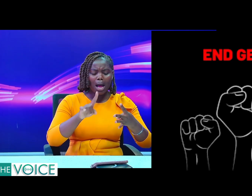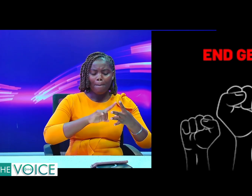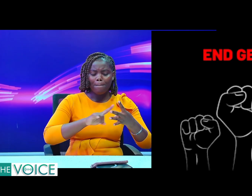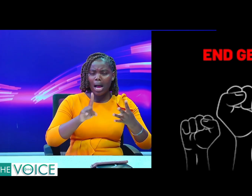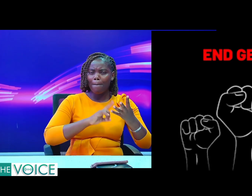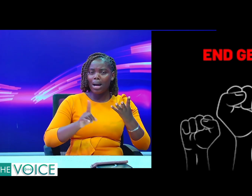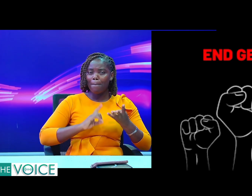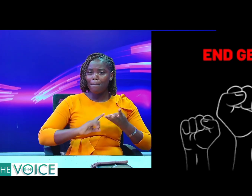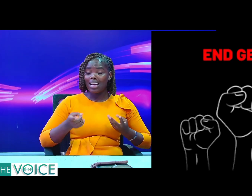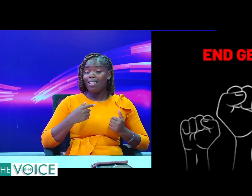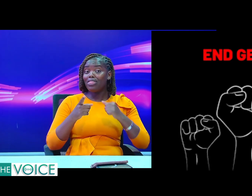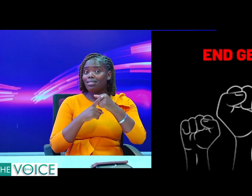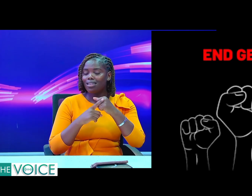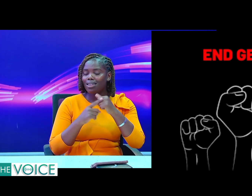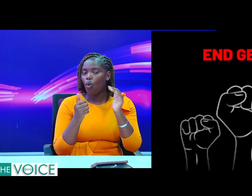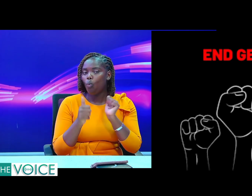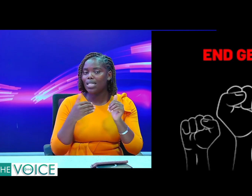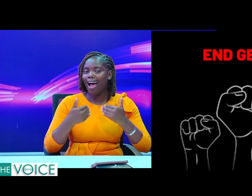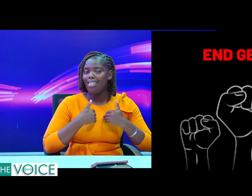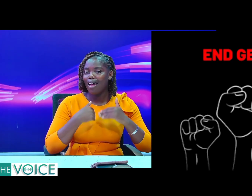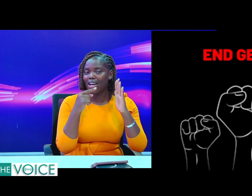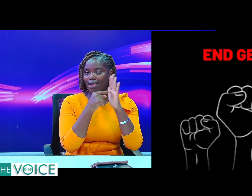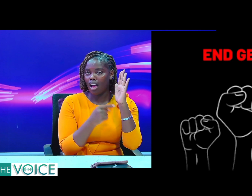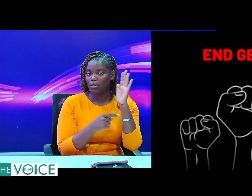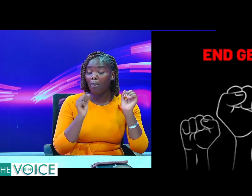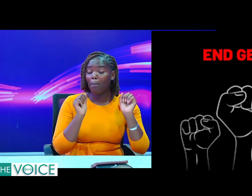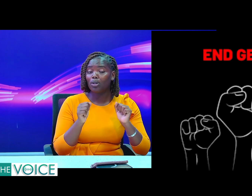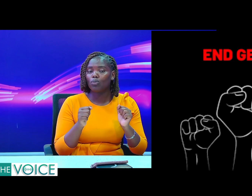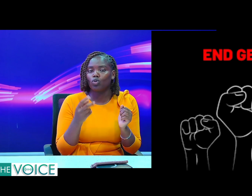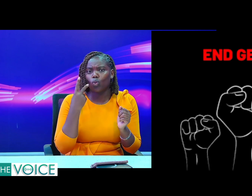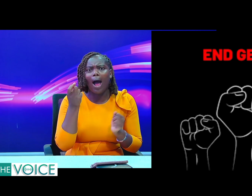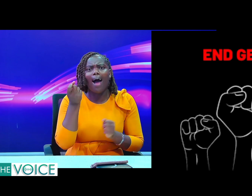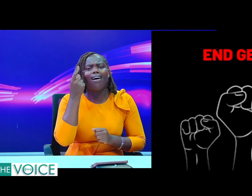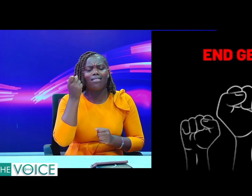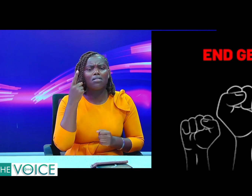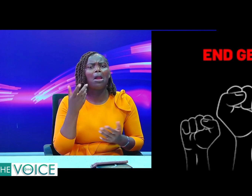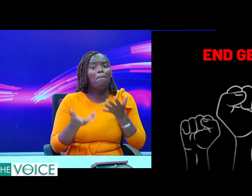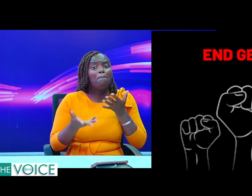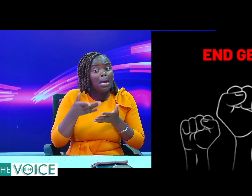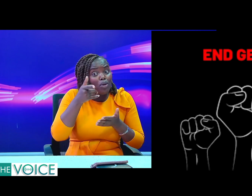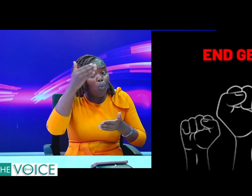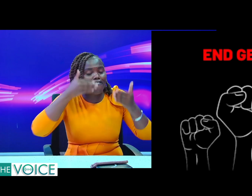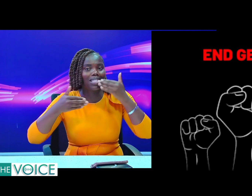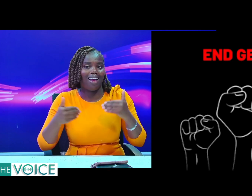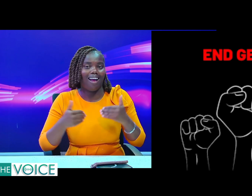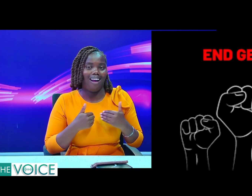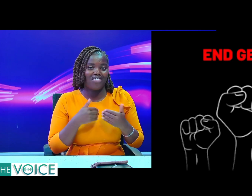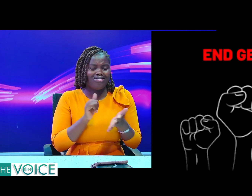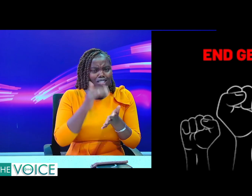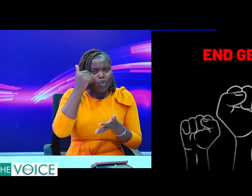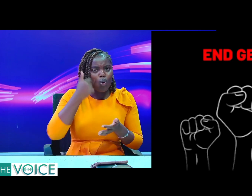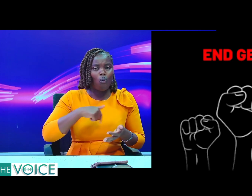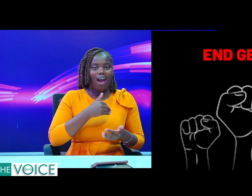break, I will come back to explain each and every single one of those that I have highlighted for you, so that maybe you can be able to be in a better